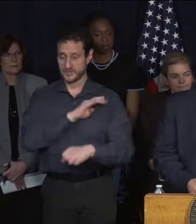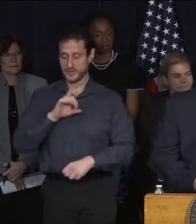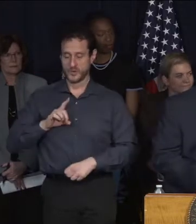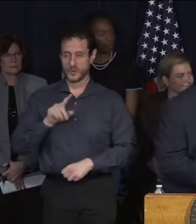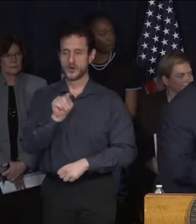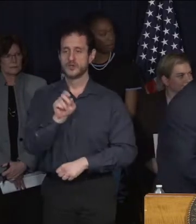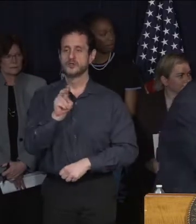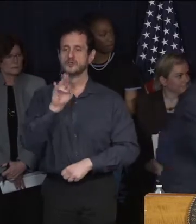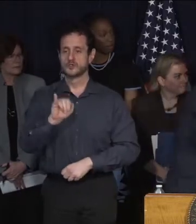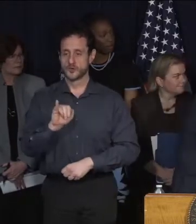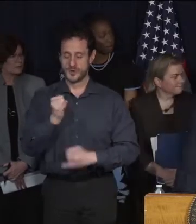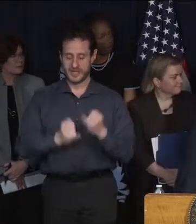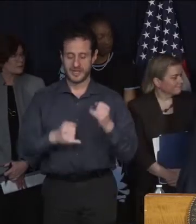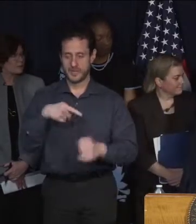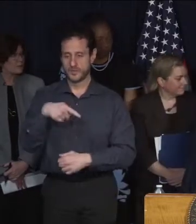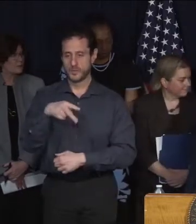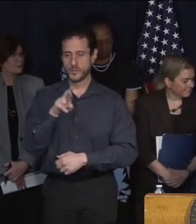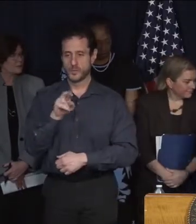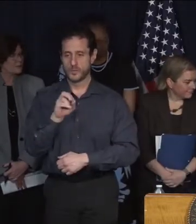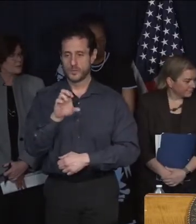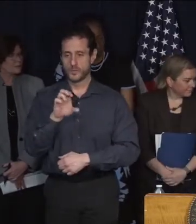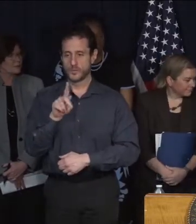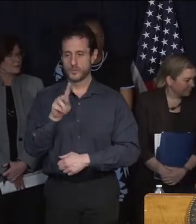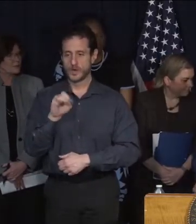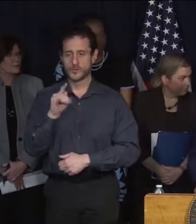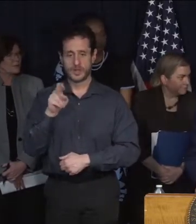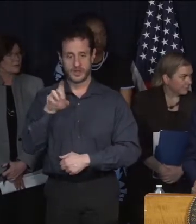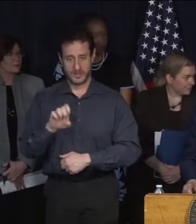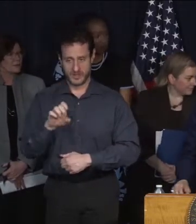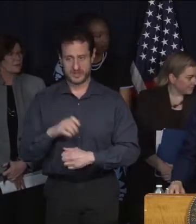Preckwinkle. Thank you.